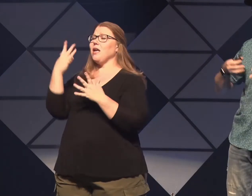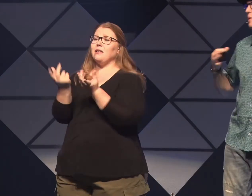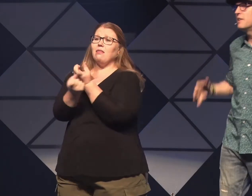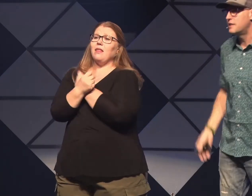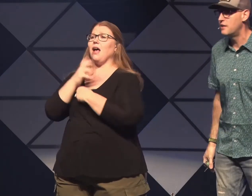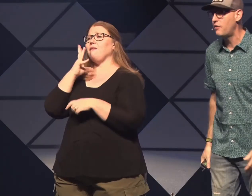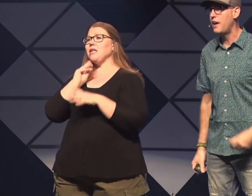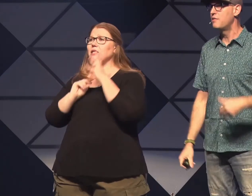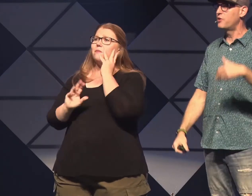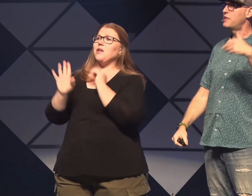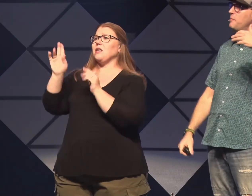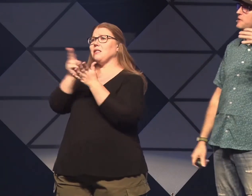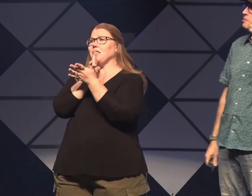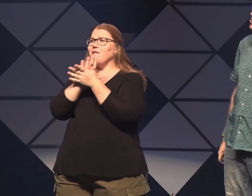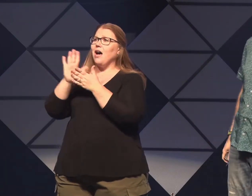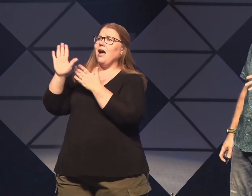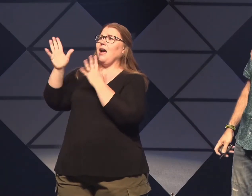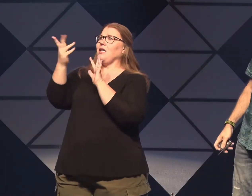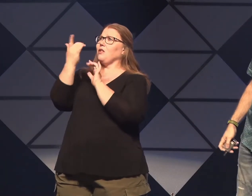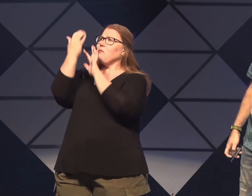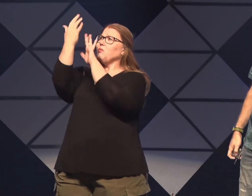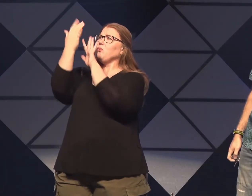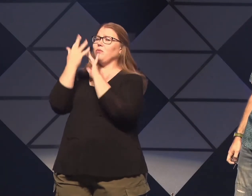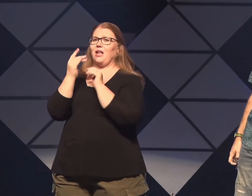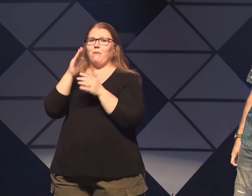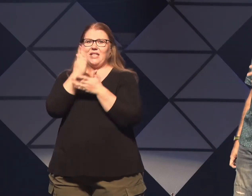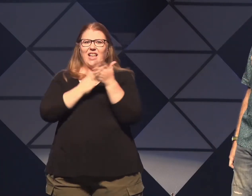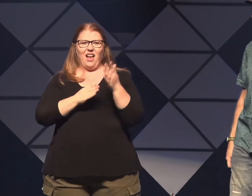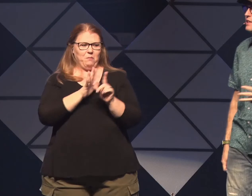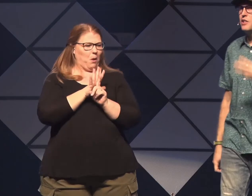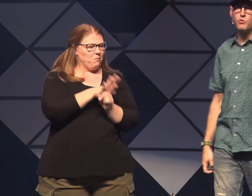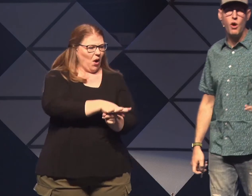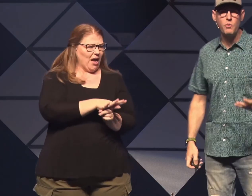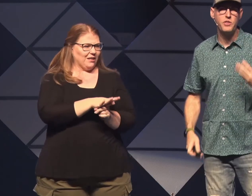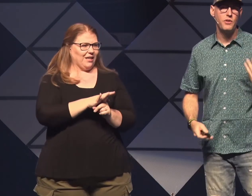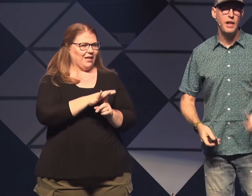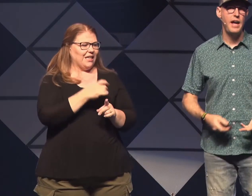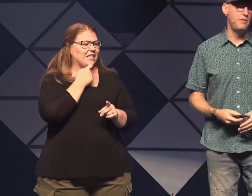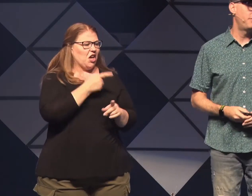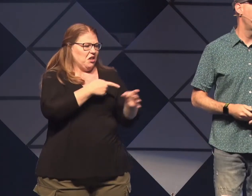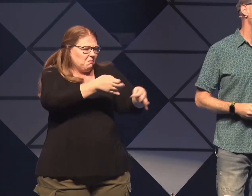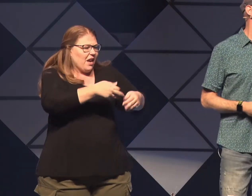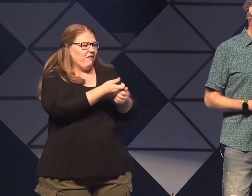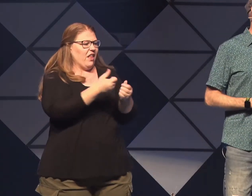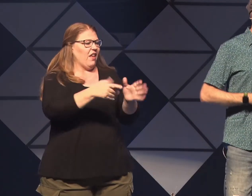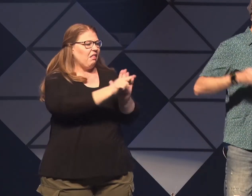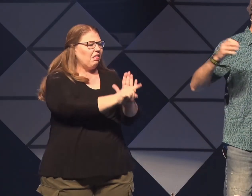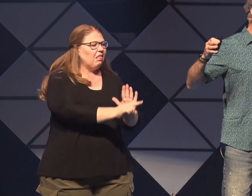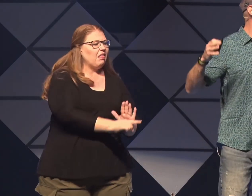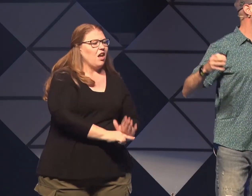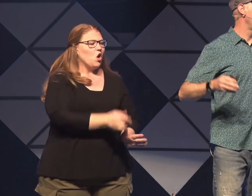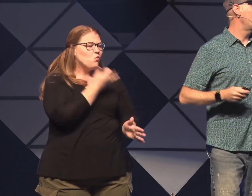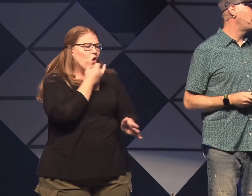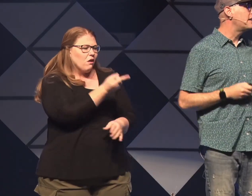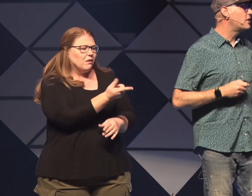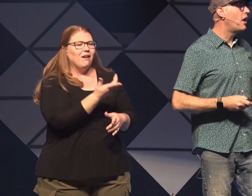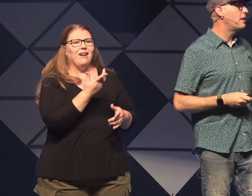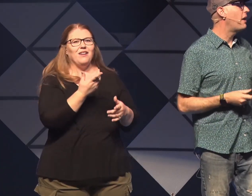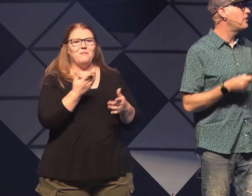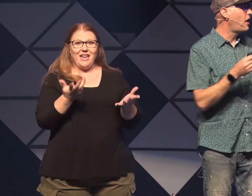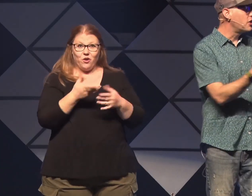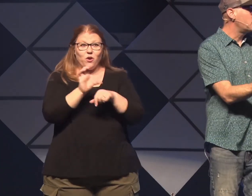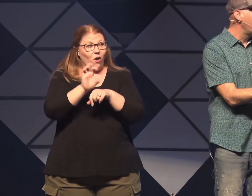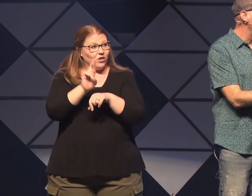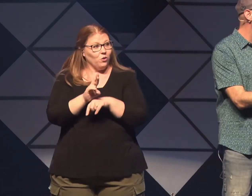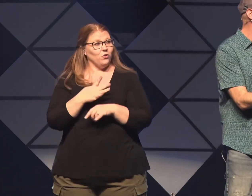and you've experienced the divine. And for some, it's been a tool to oppress and tell you everything that's wrong with your life. But around here at Crossroads, we like to talk